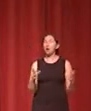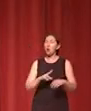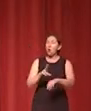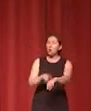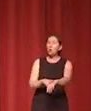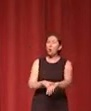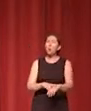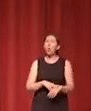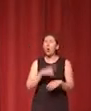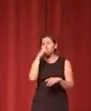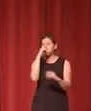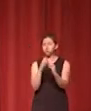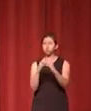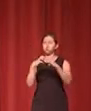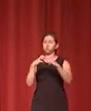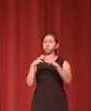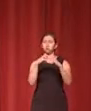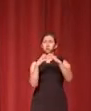plump and healthy.